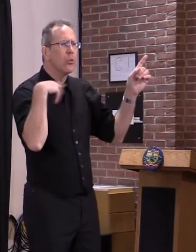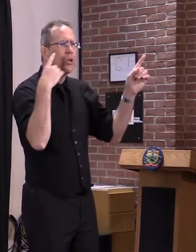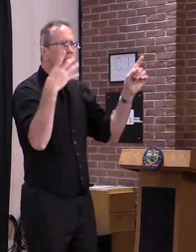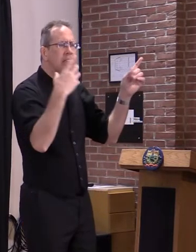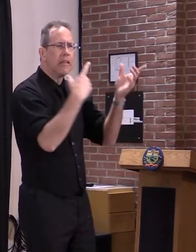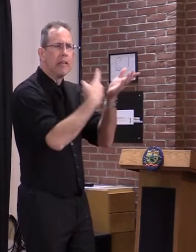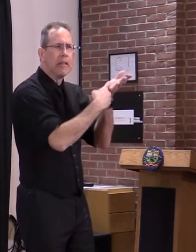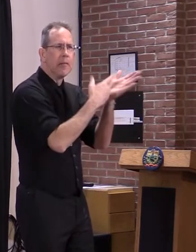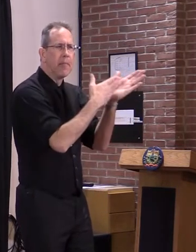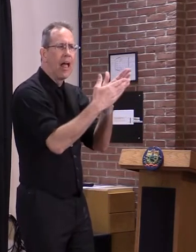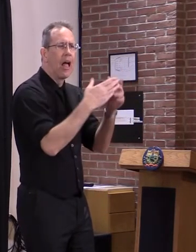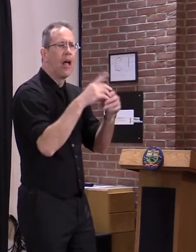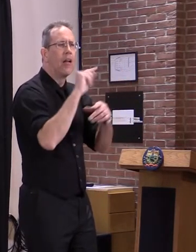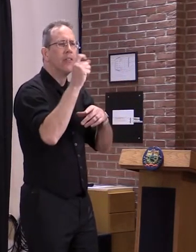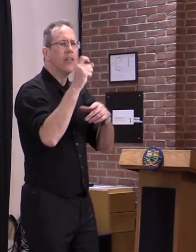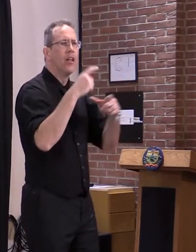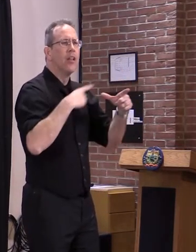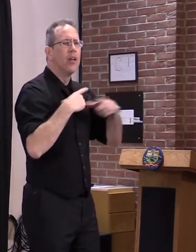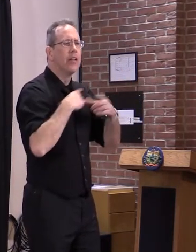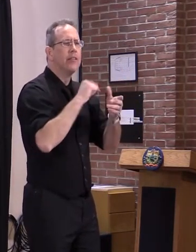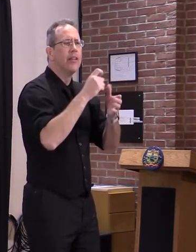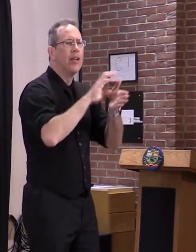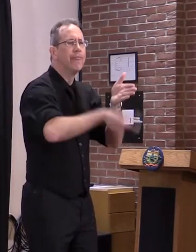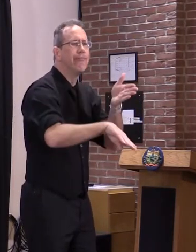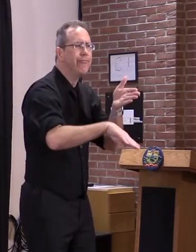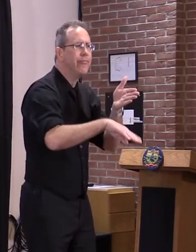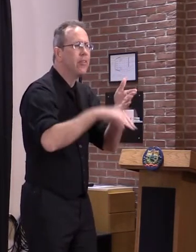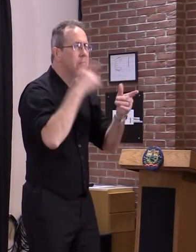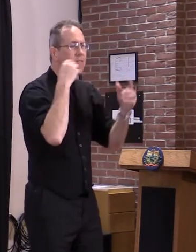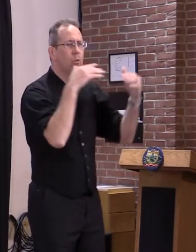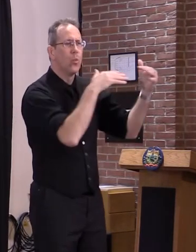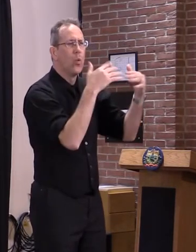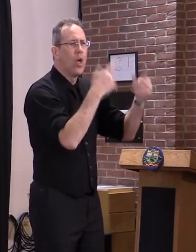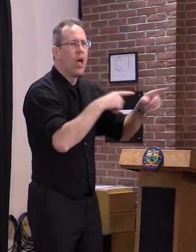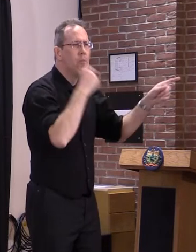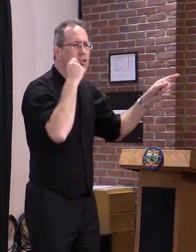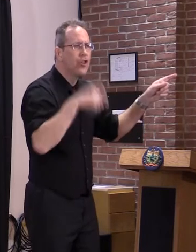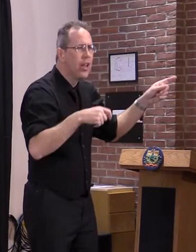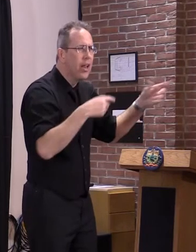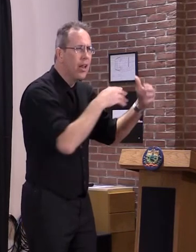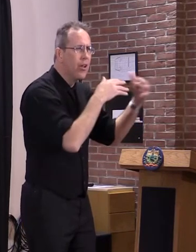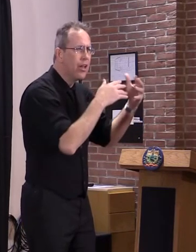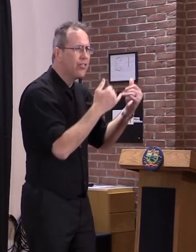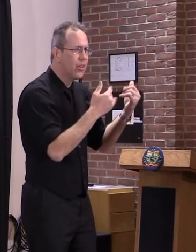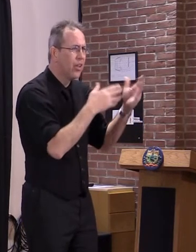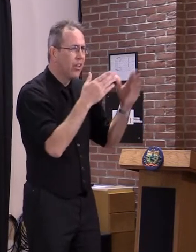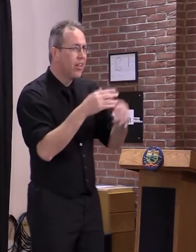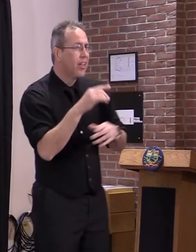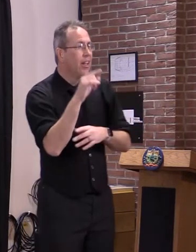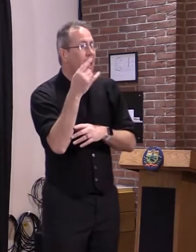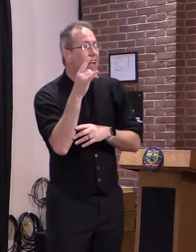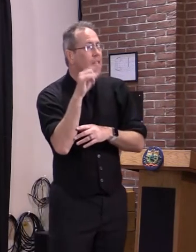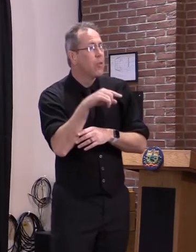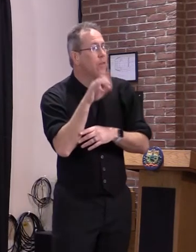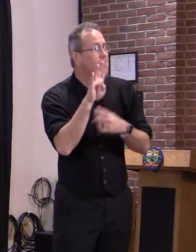Federal tax rate for a gallon of gasoline is 18.4 cents. Vermont collects another 30